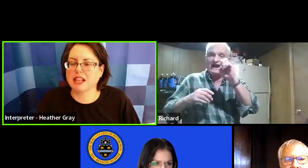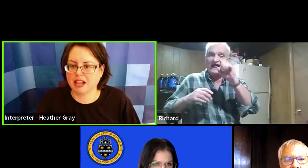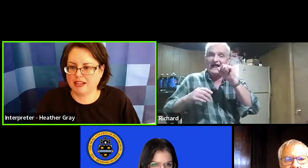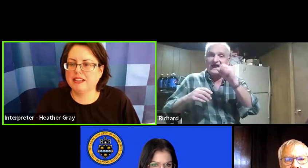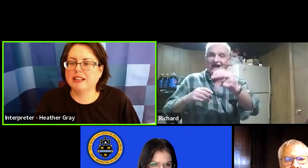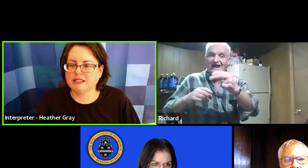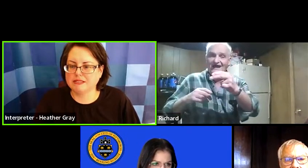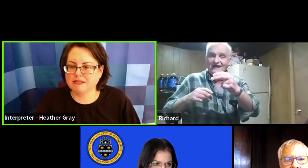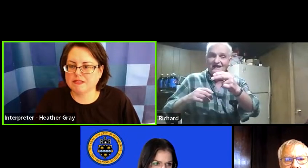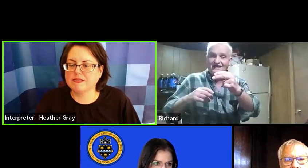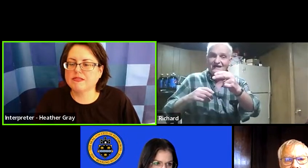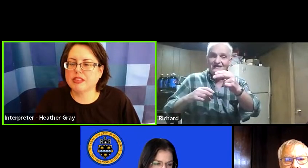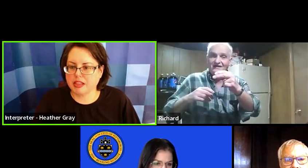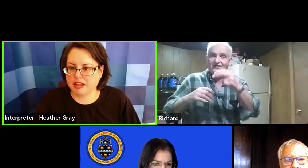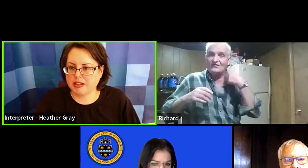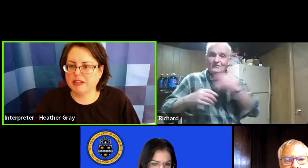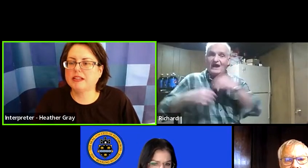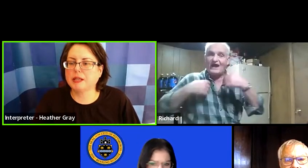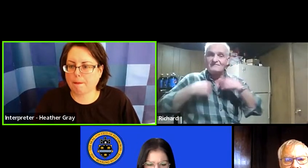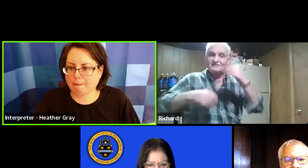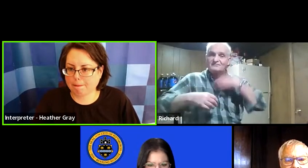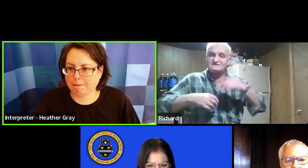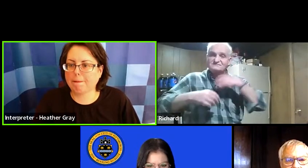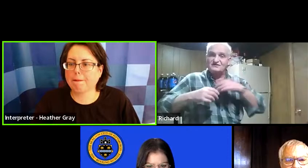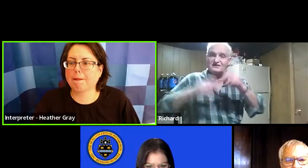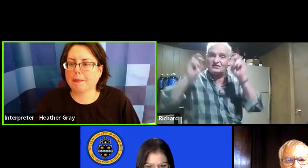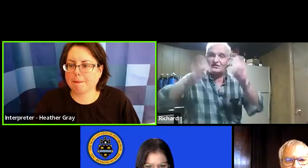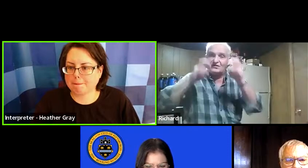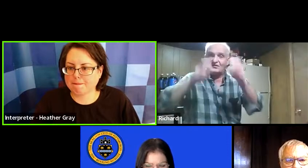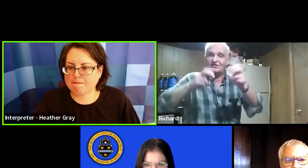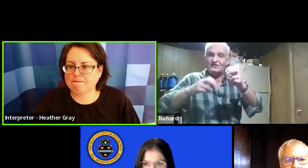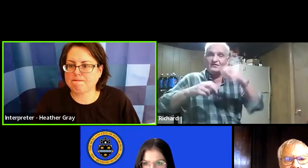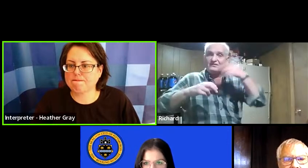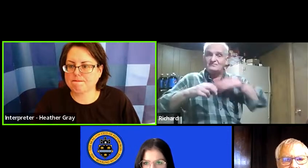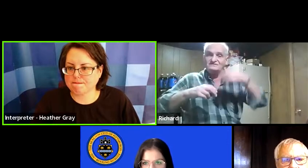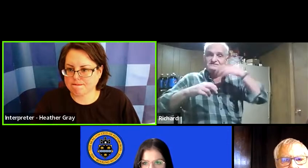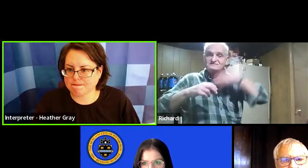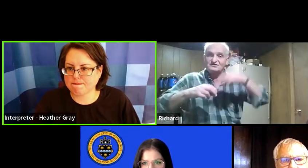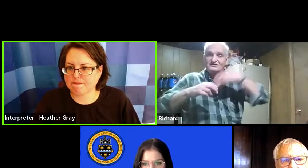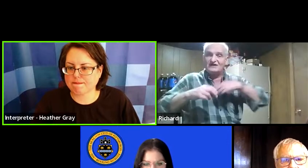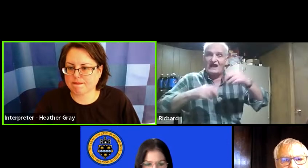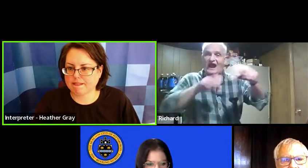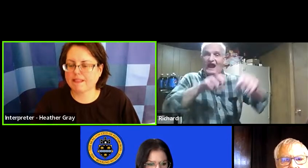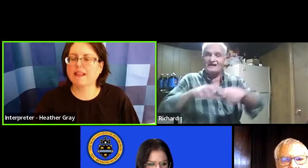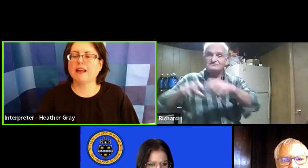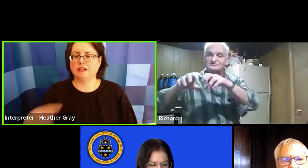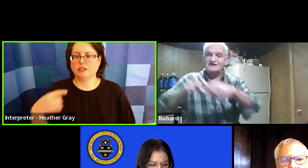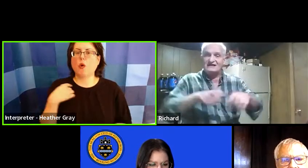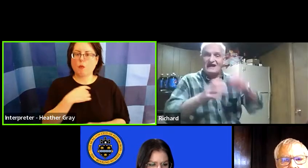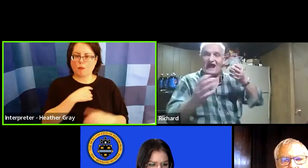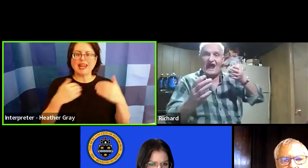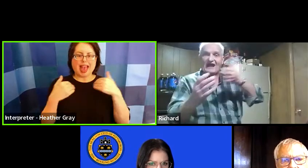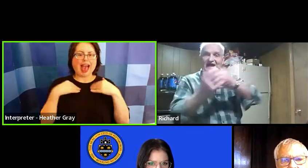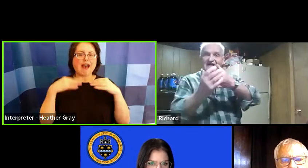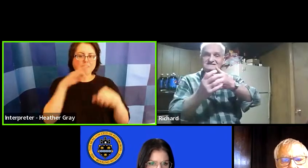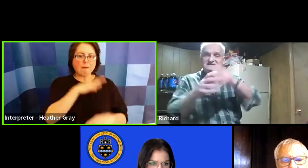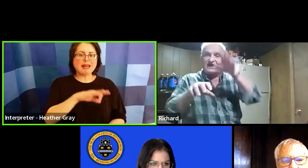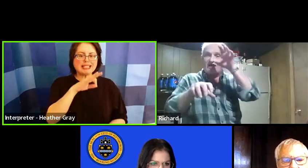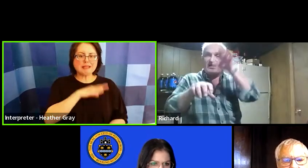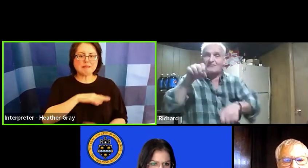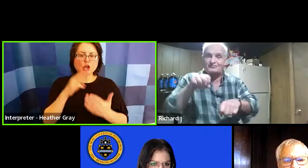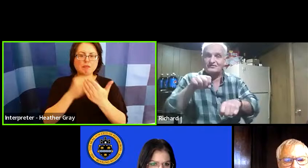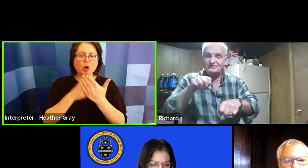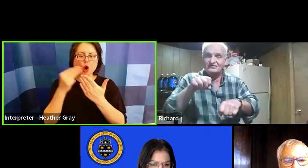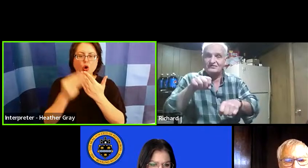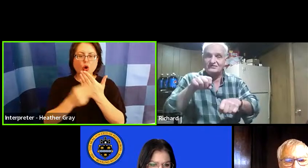that. I just want to say, hey, Leah, we have a Pittsburgh program called Pittsburgh